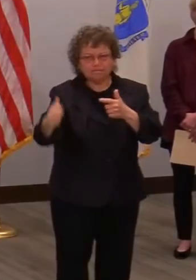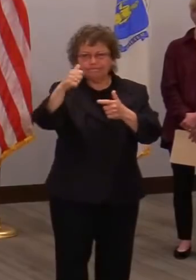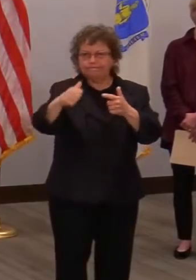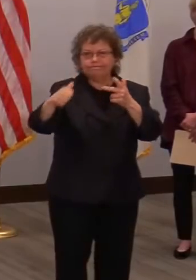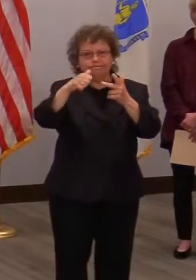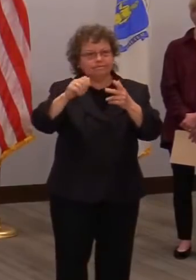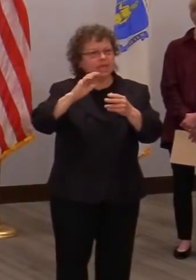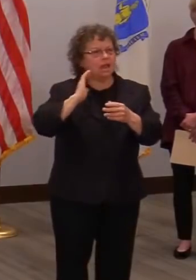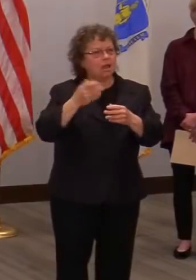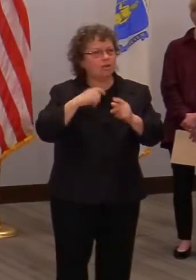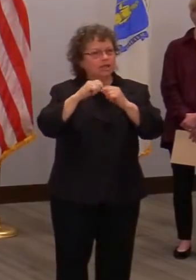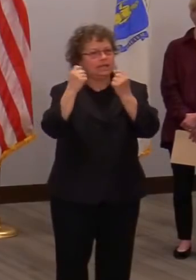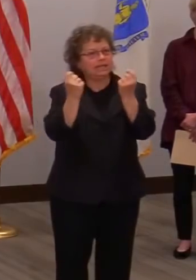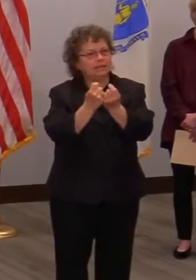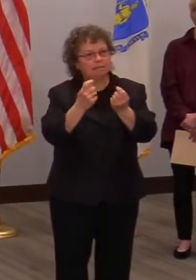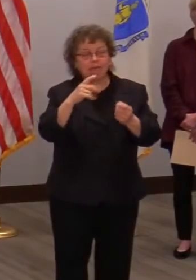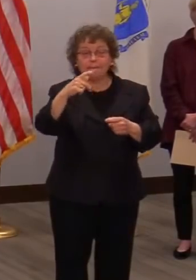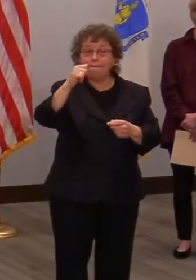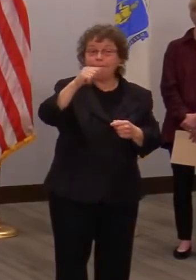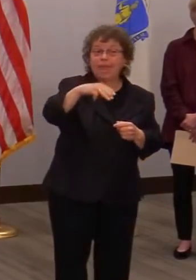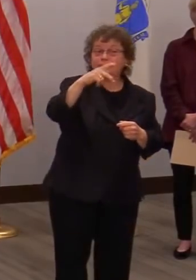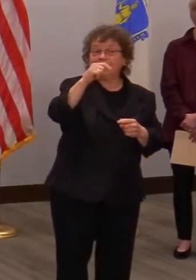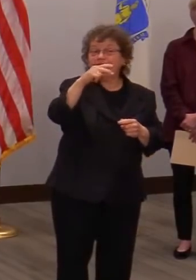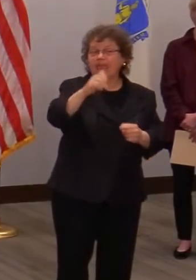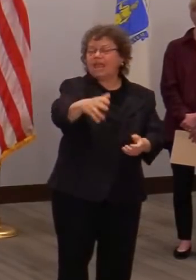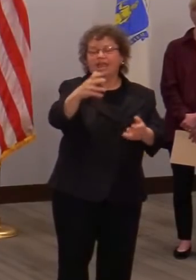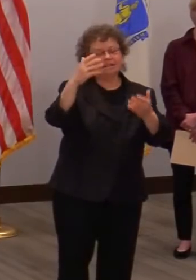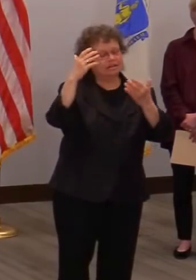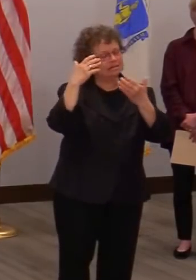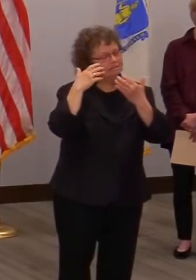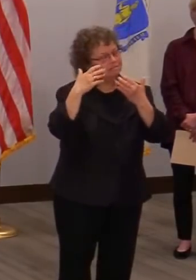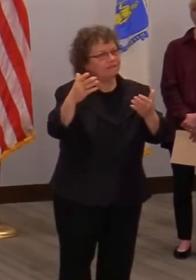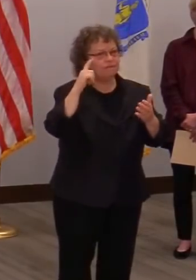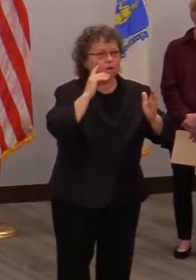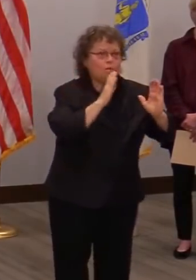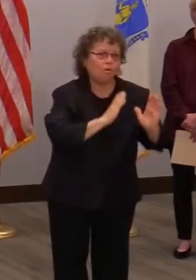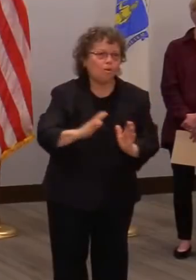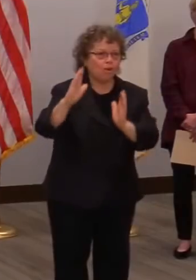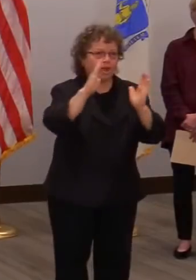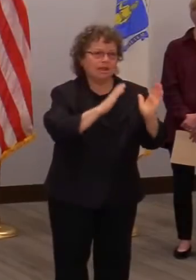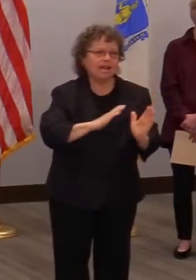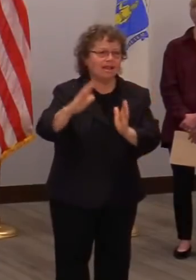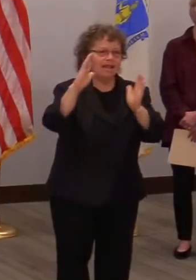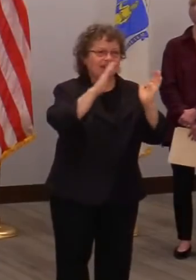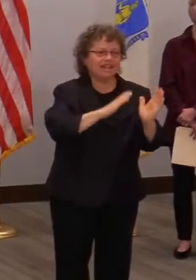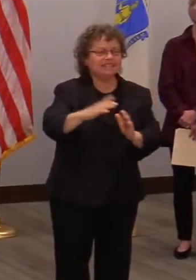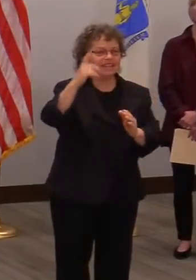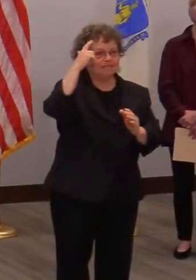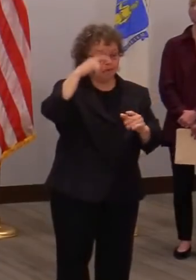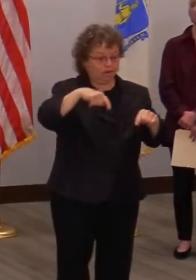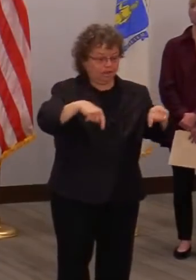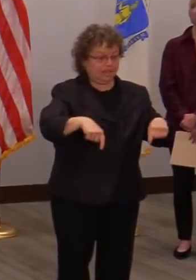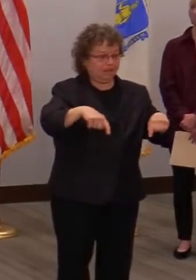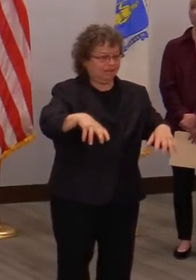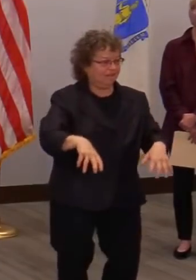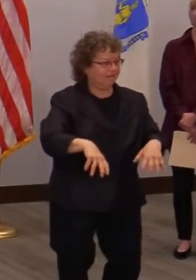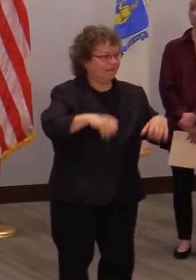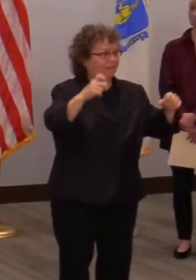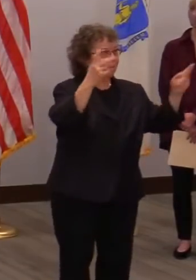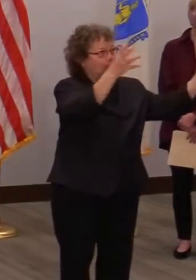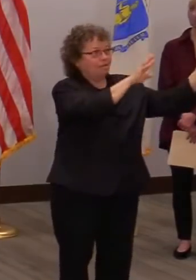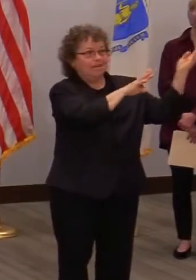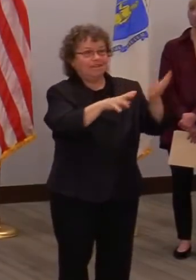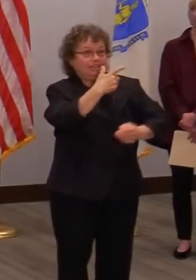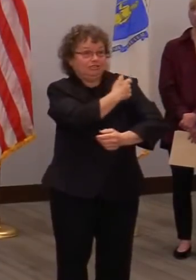guys for being here. And Pam Ken gets a special shout out for organizing everything that's going to happen for Red Sox Week at the